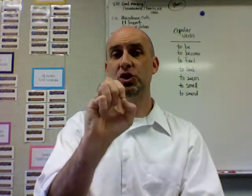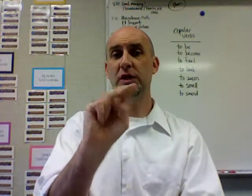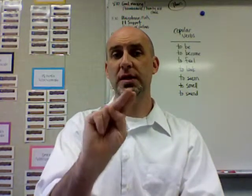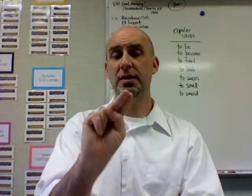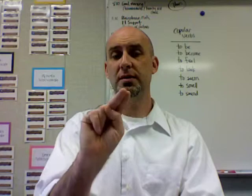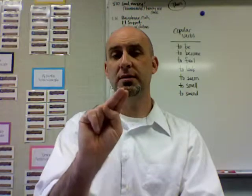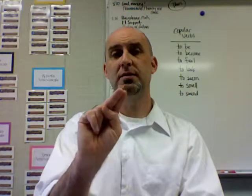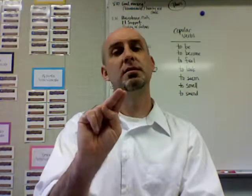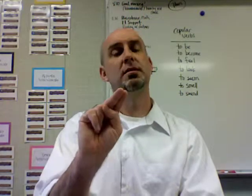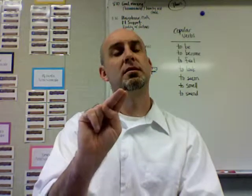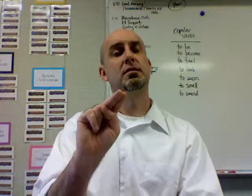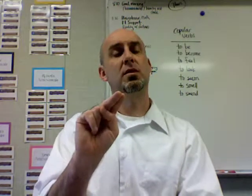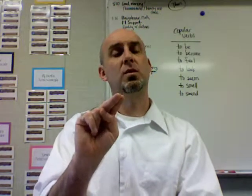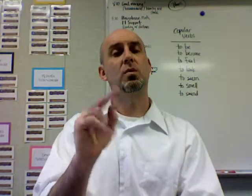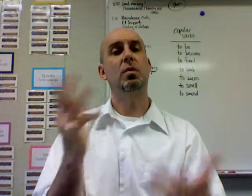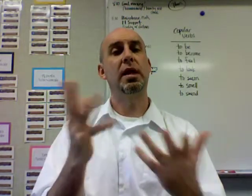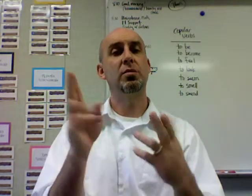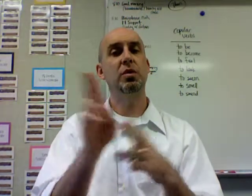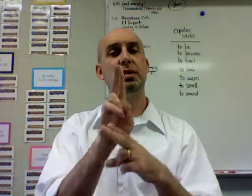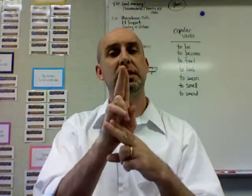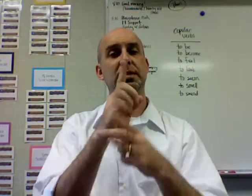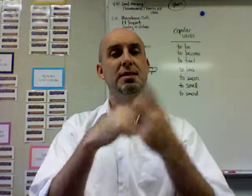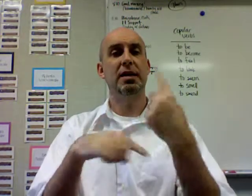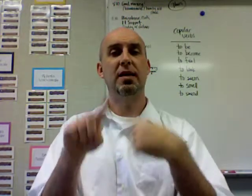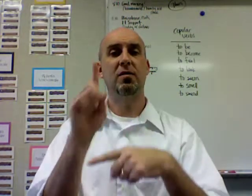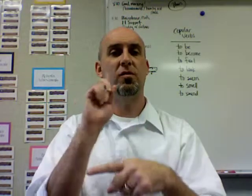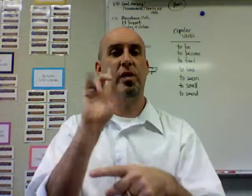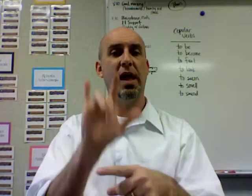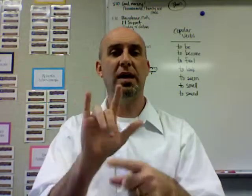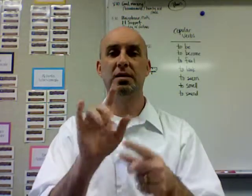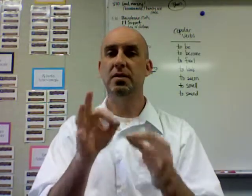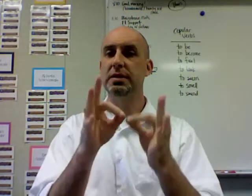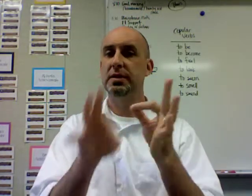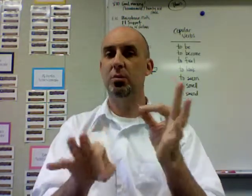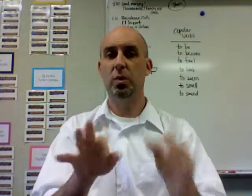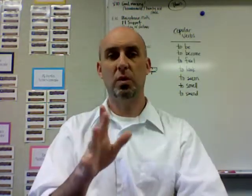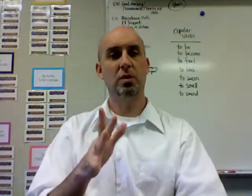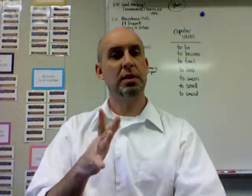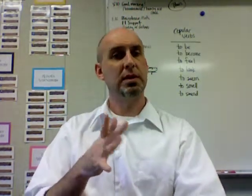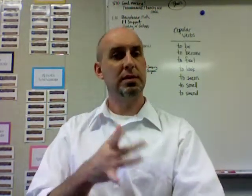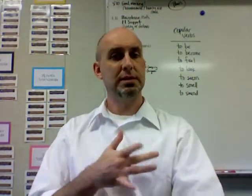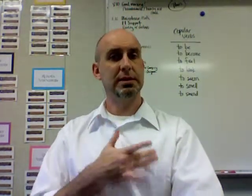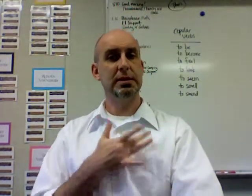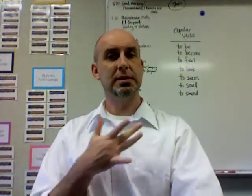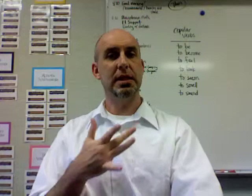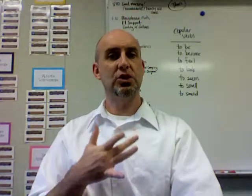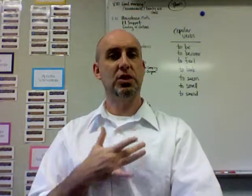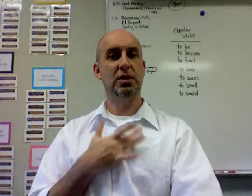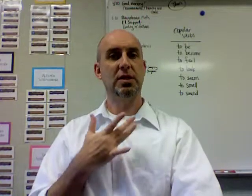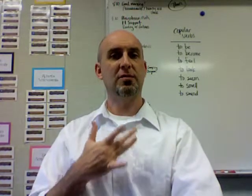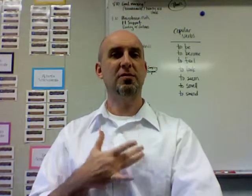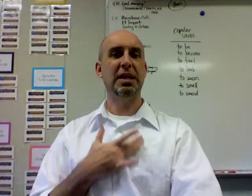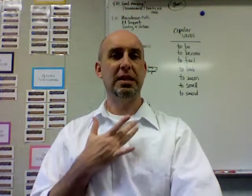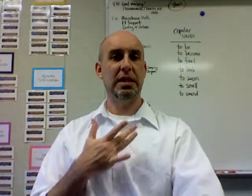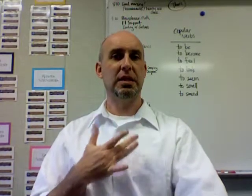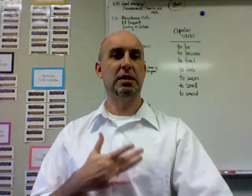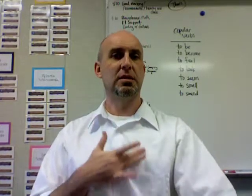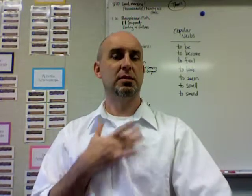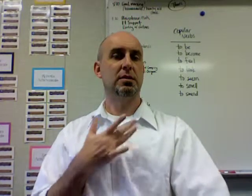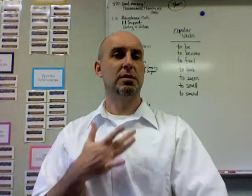sensation. So what I'm using as a sign for that is very simple. Sensation, feeling.